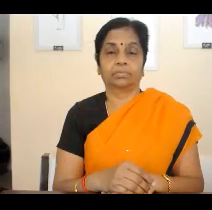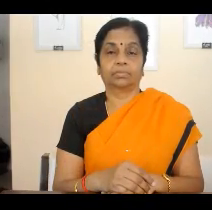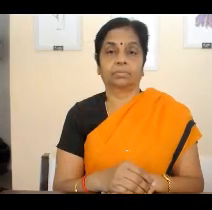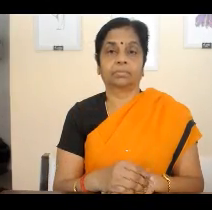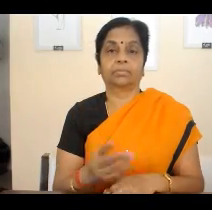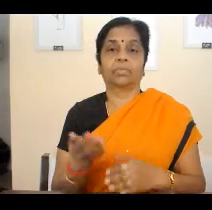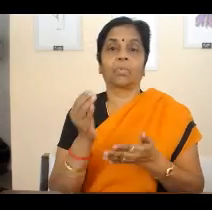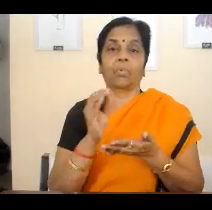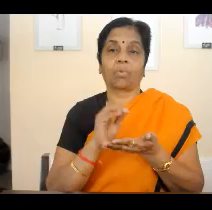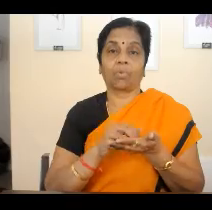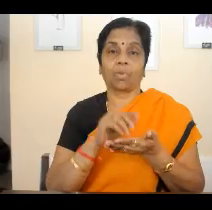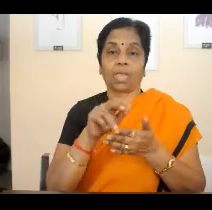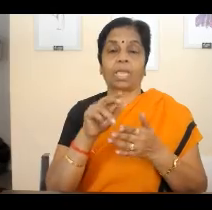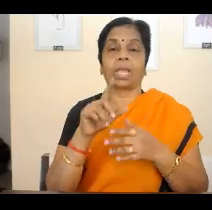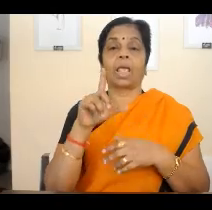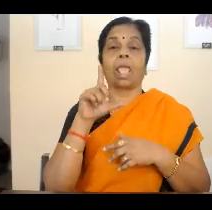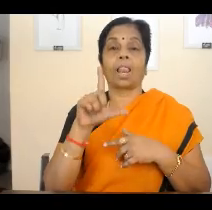On legal capacity,